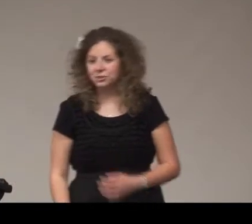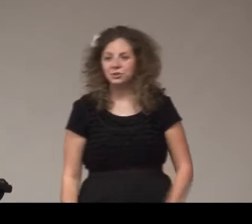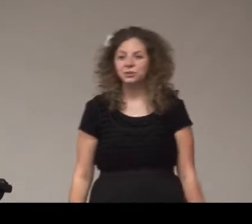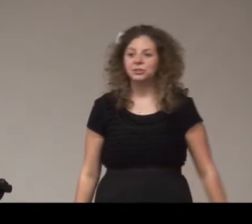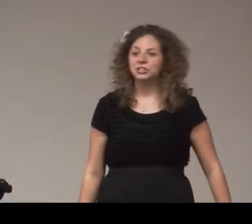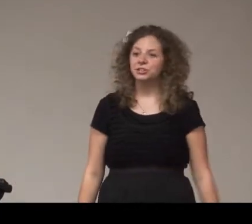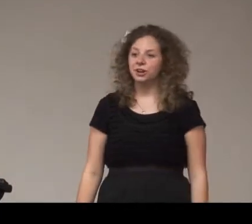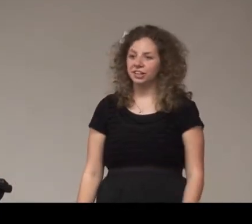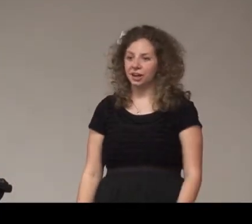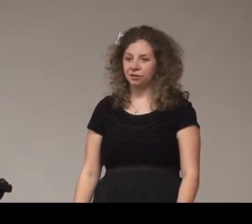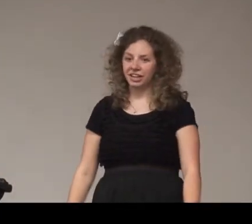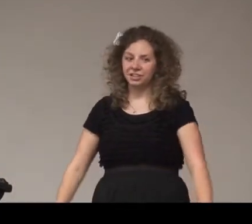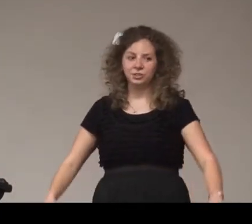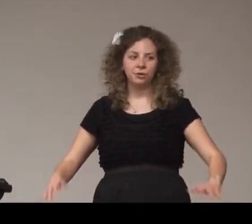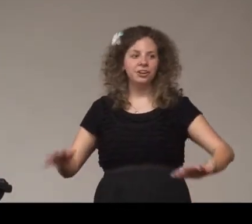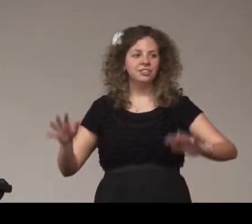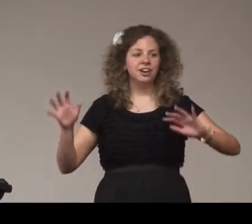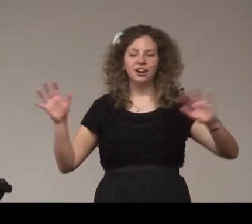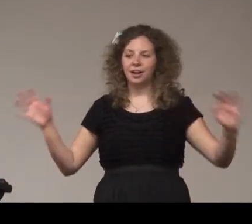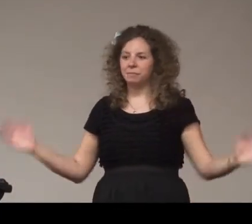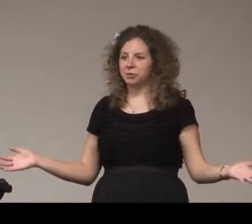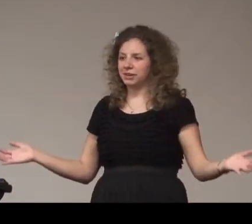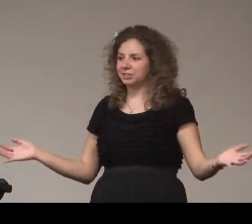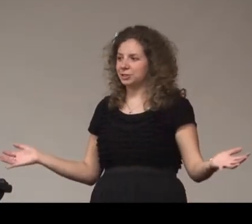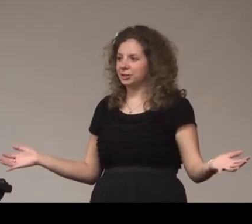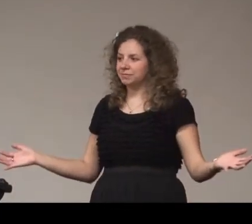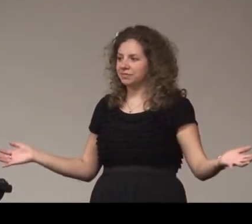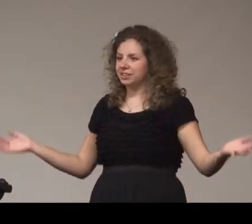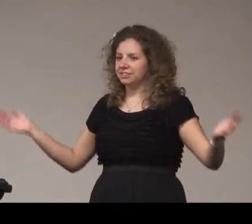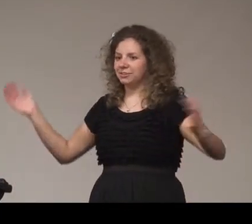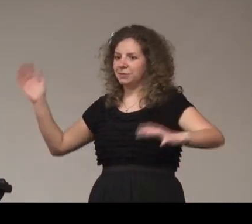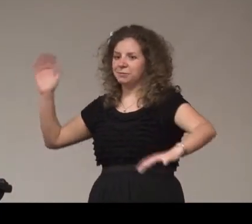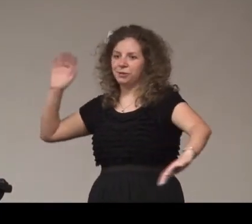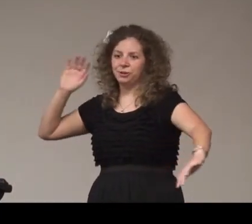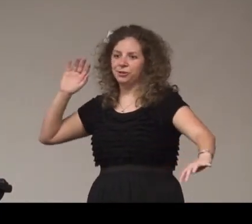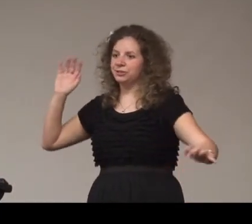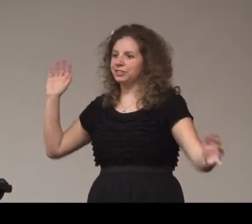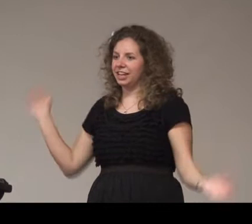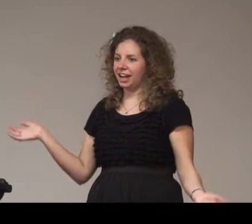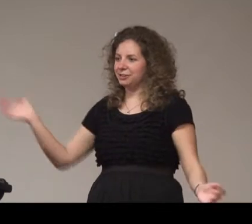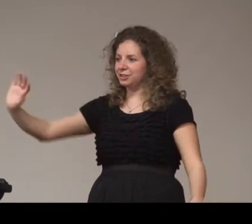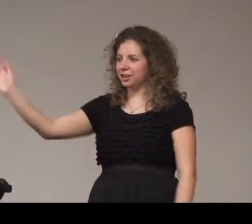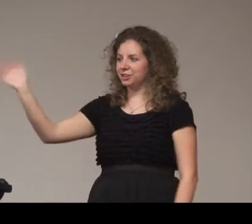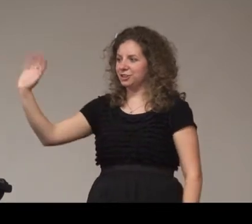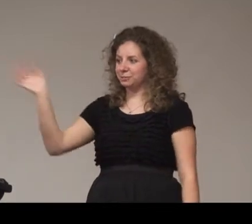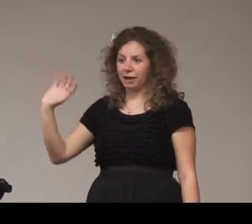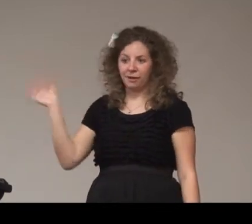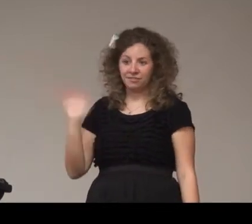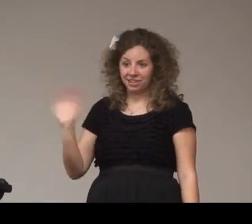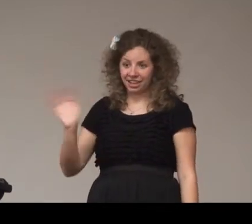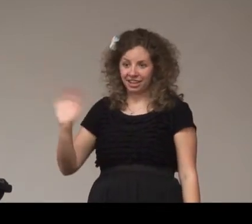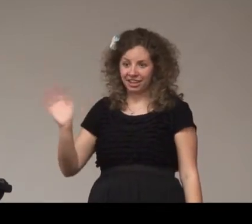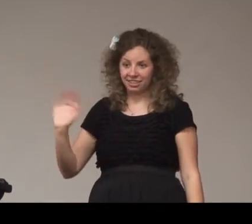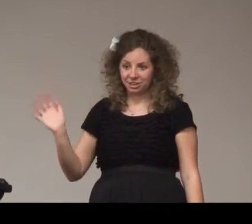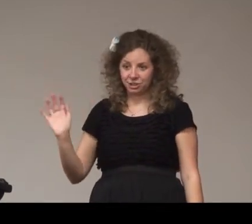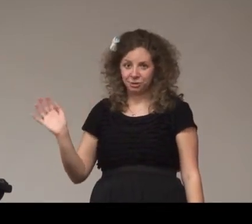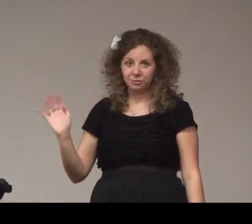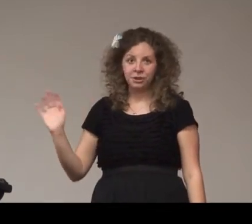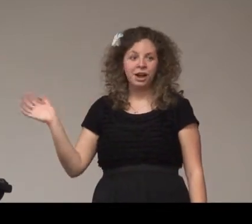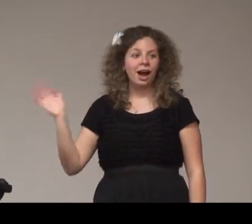So you're going to do hello, okay? So there are a couple of ways to do it. Deaf people say hi to each other just by waving and that kind of thing too.